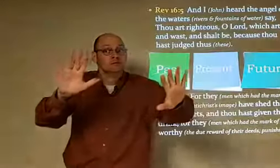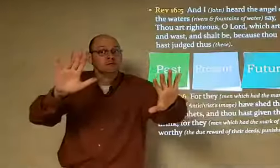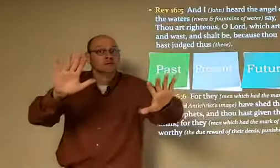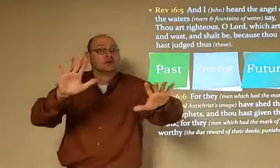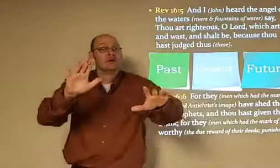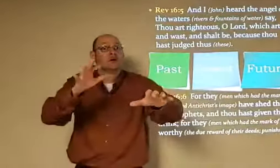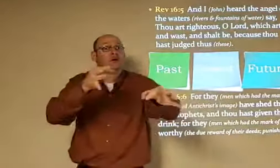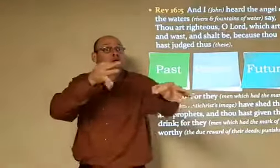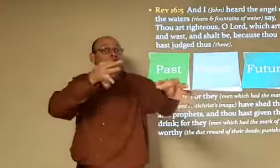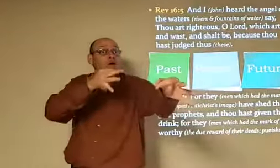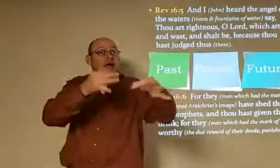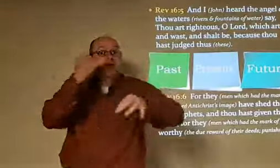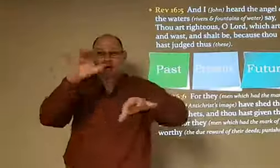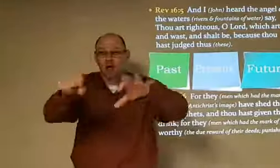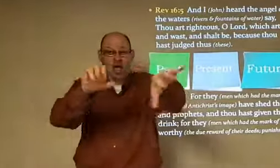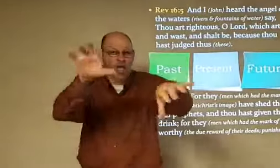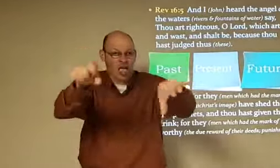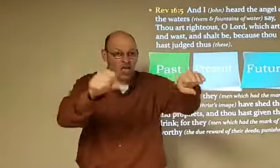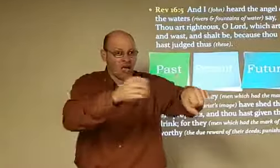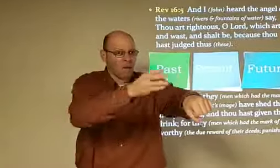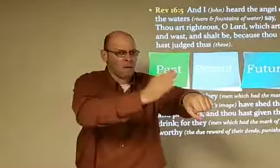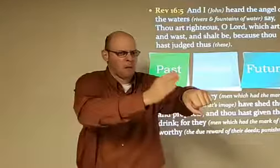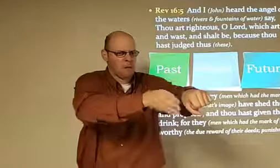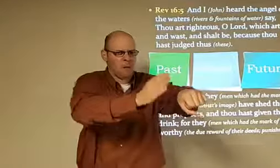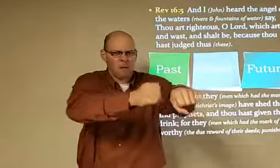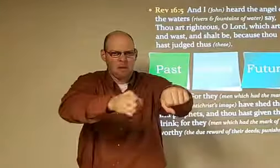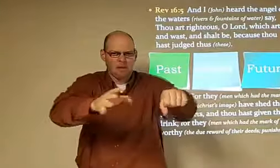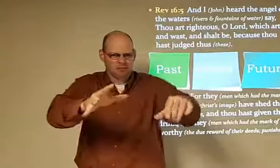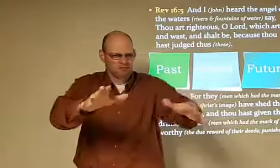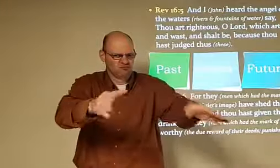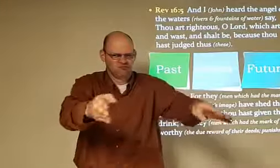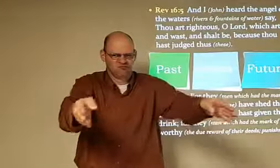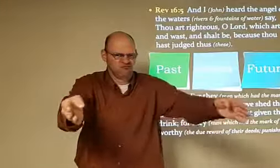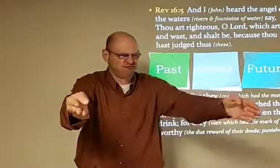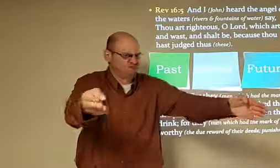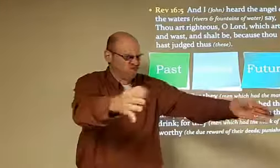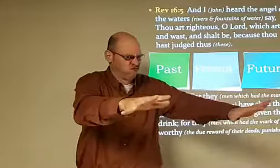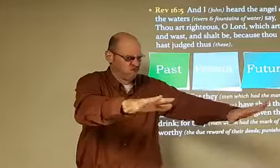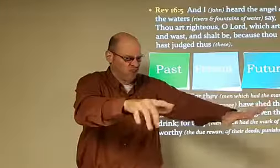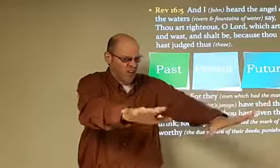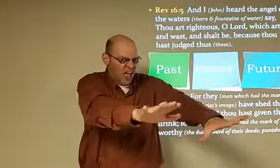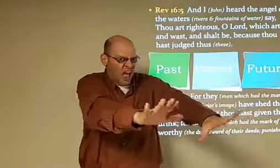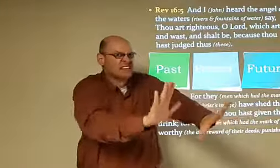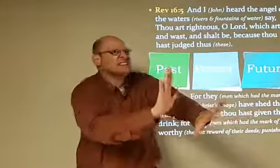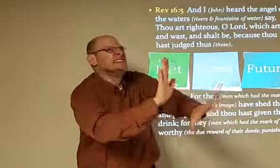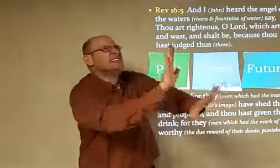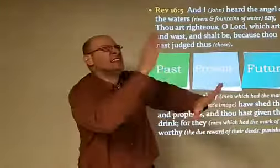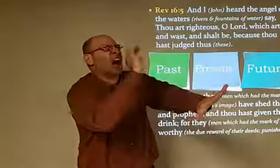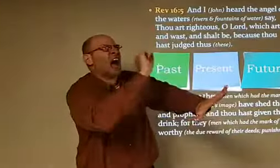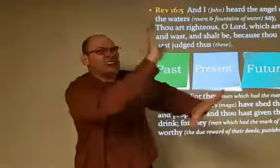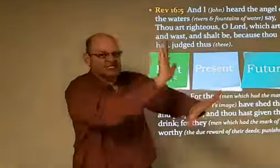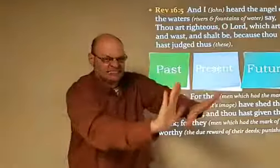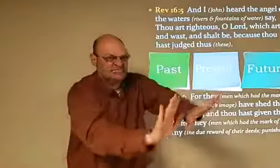okay? That's the picture. Now, they've killed them all. Their blood has been